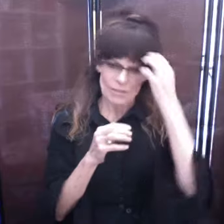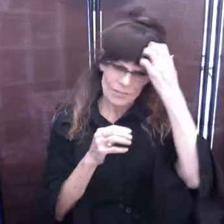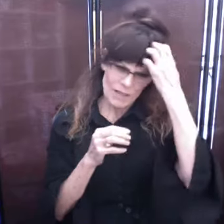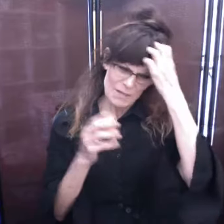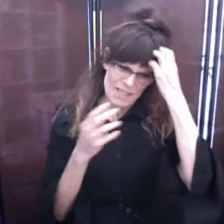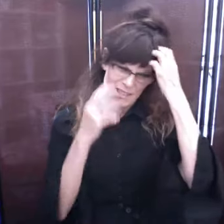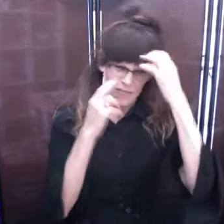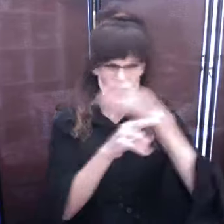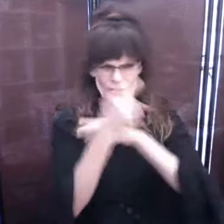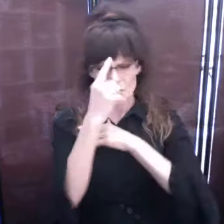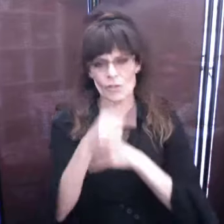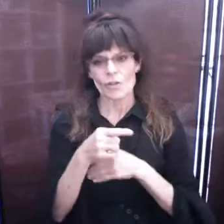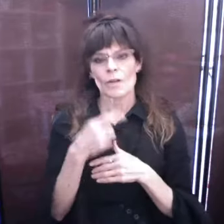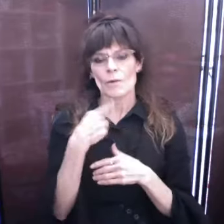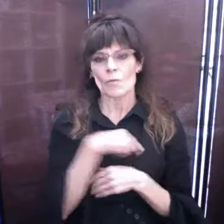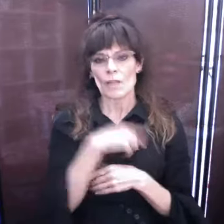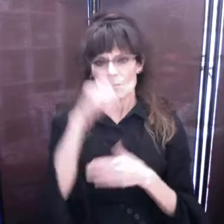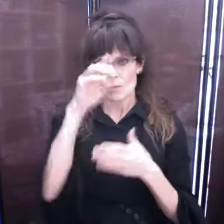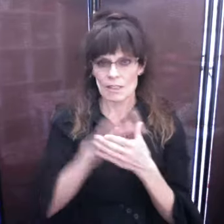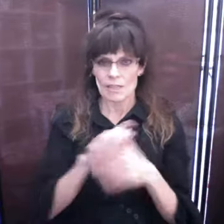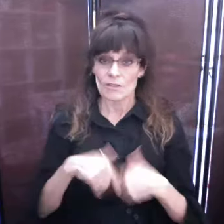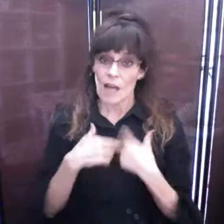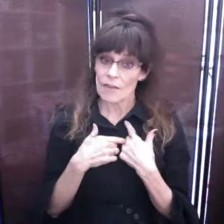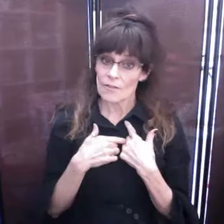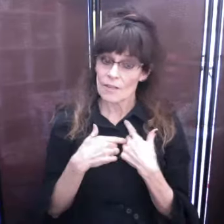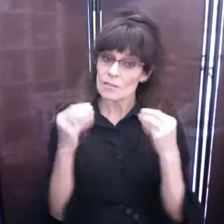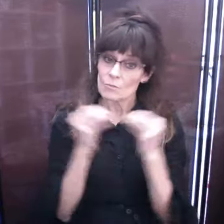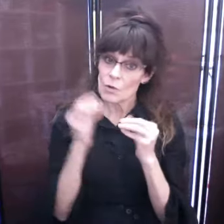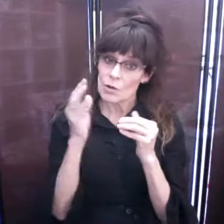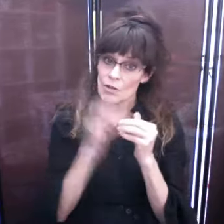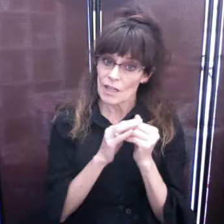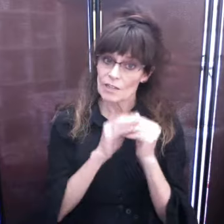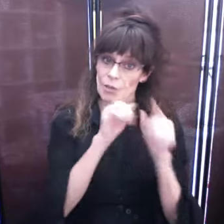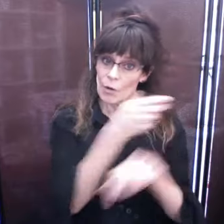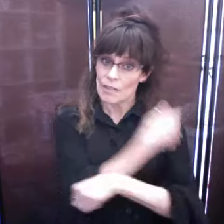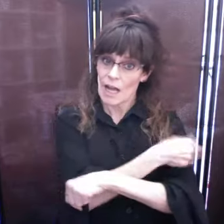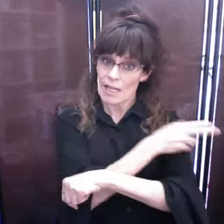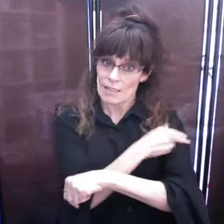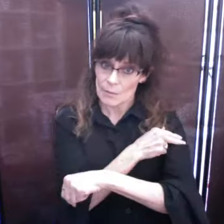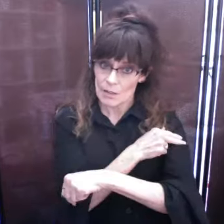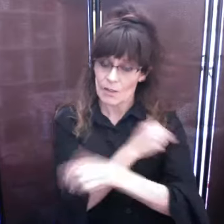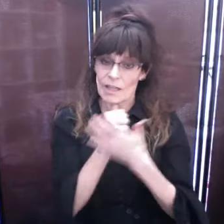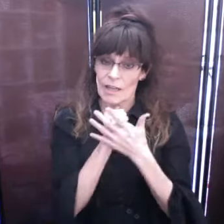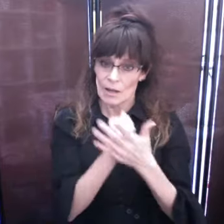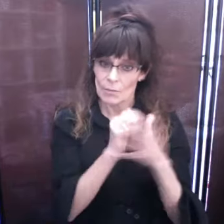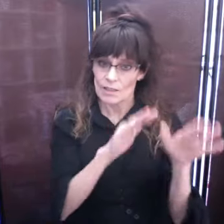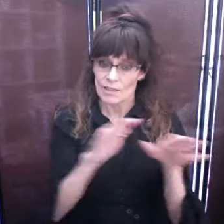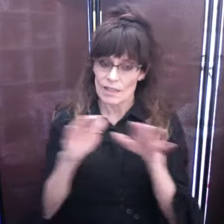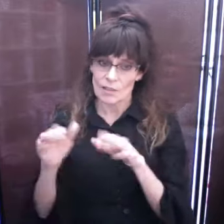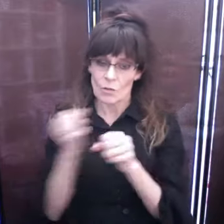It says, but we believe life is much more than going to hospitals and helping settle old scrapes. And so the baseline